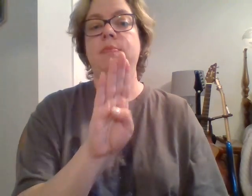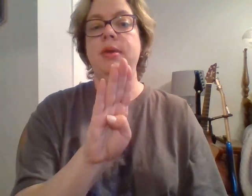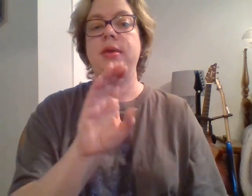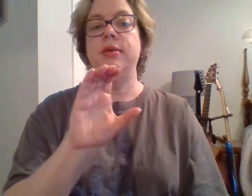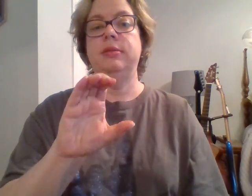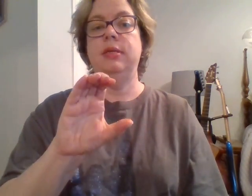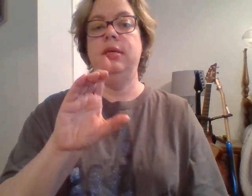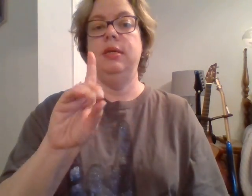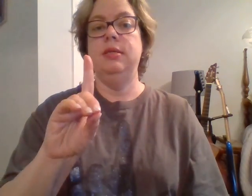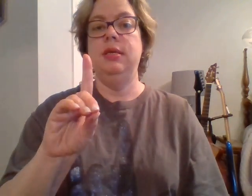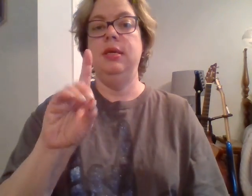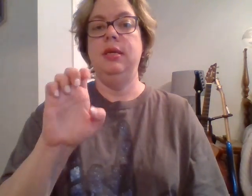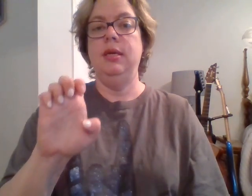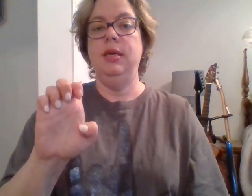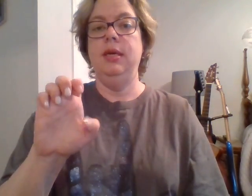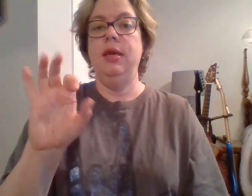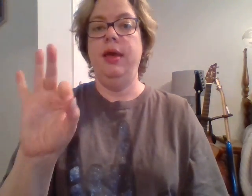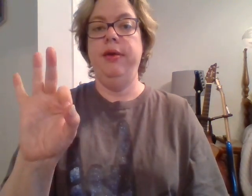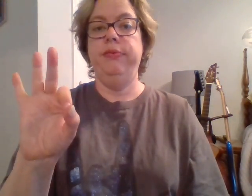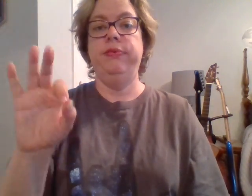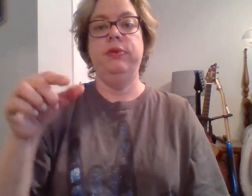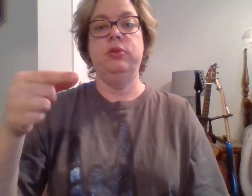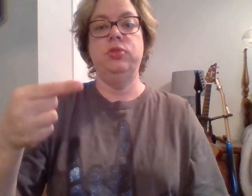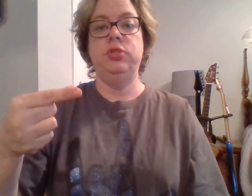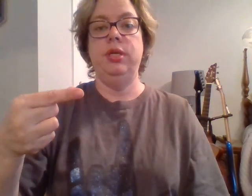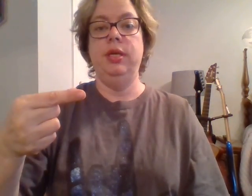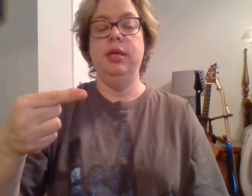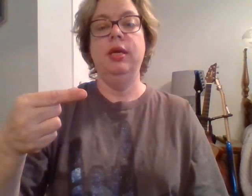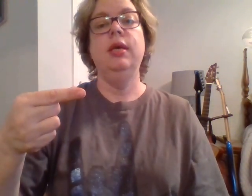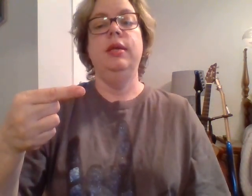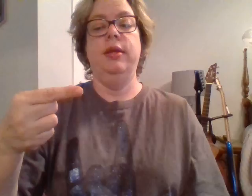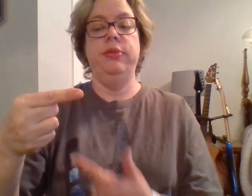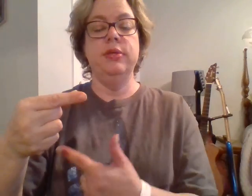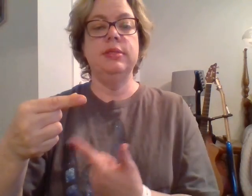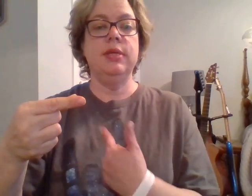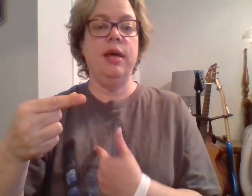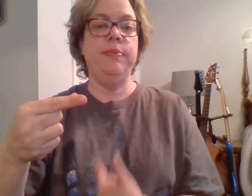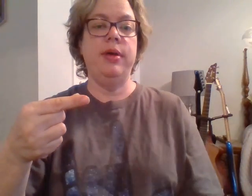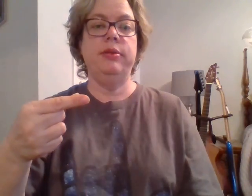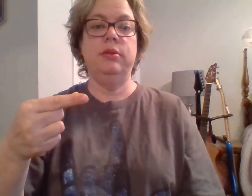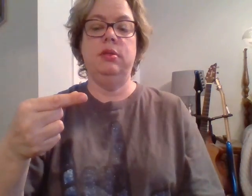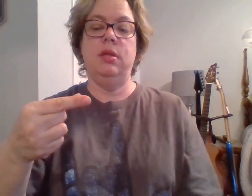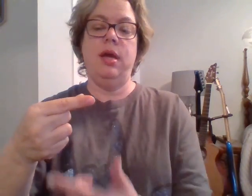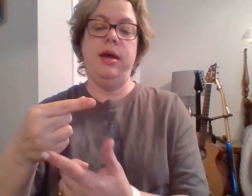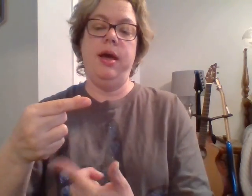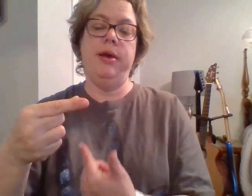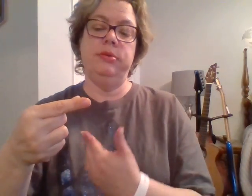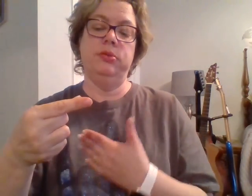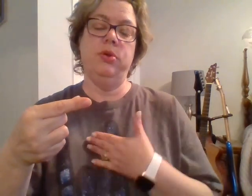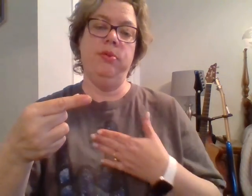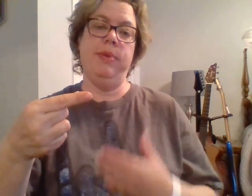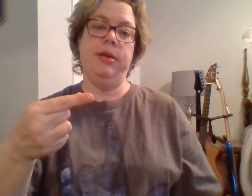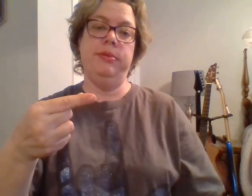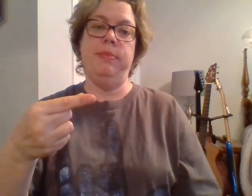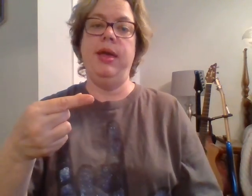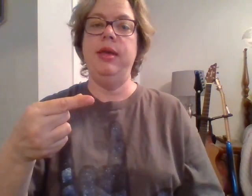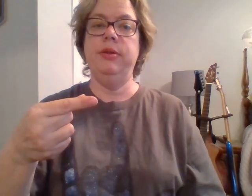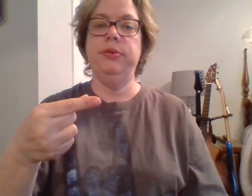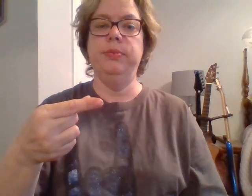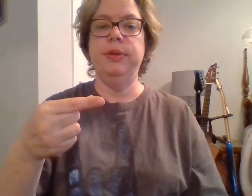B, C, D, E, F, G. Now this time that I turned my hand a little bit. Now